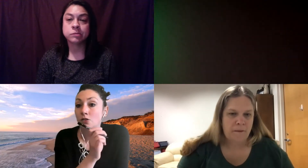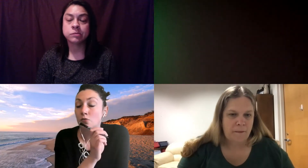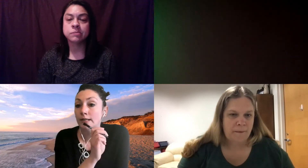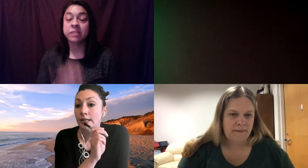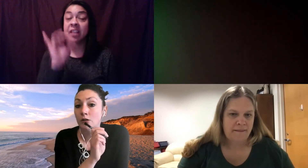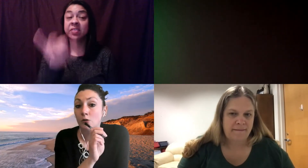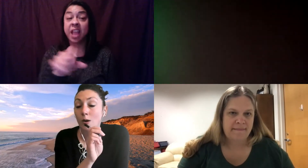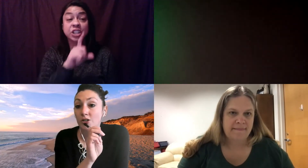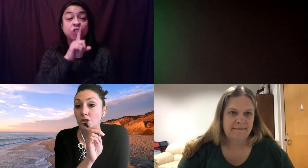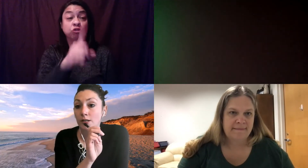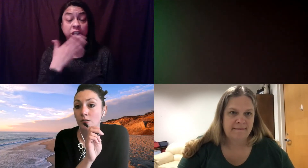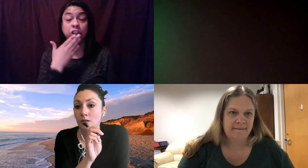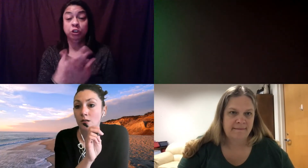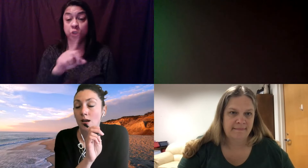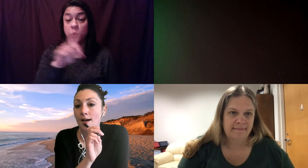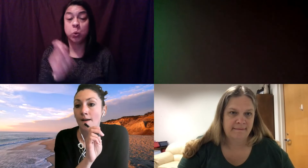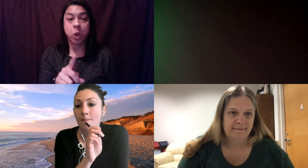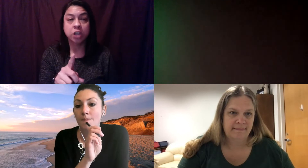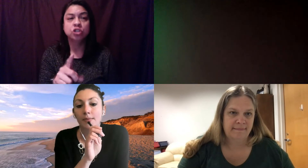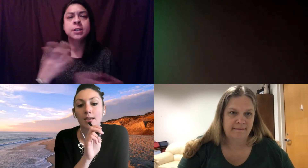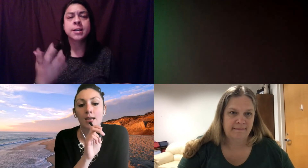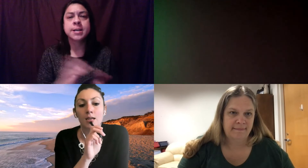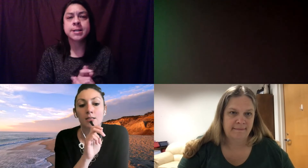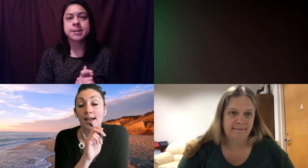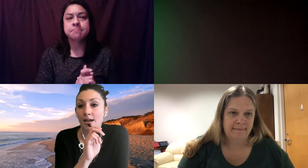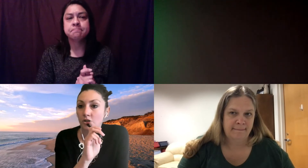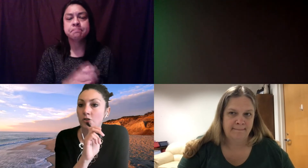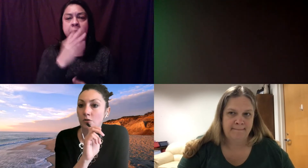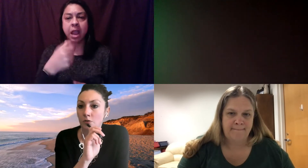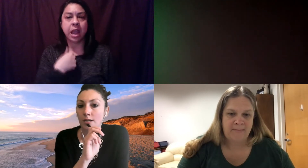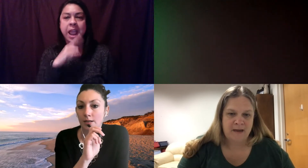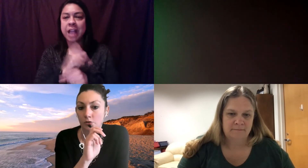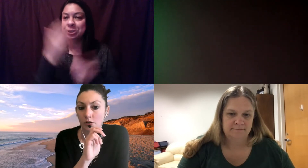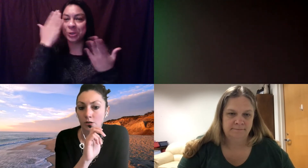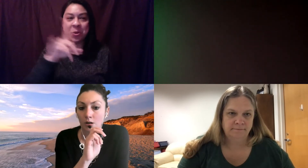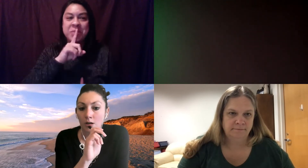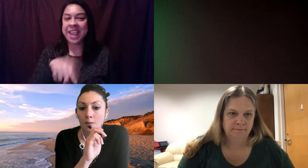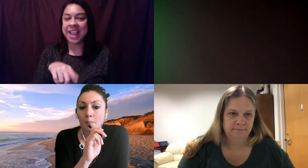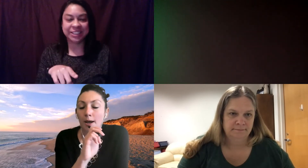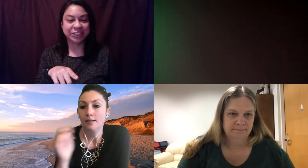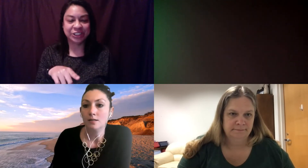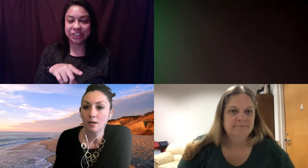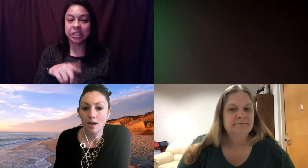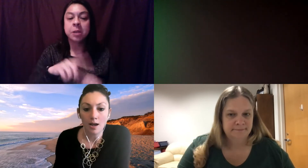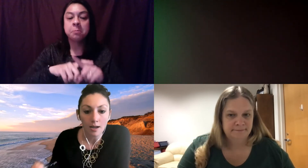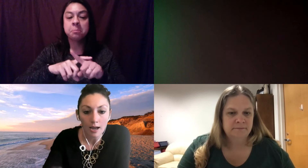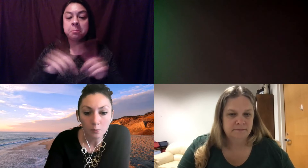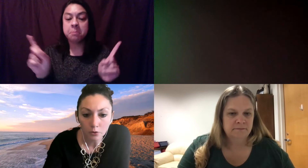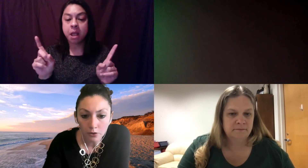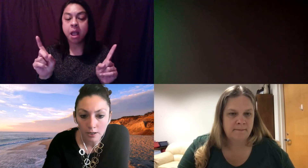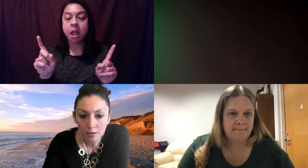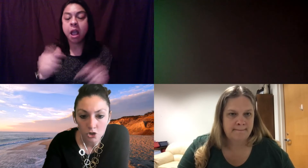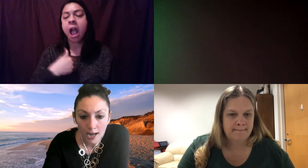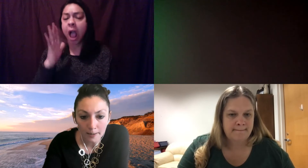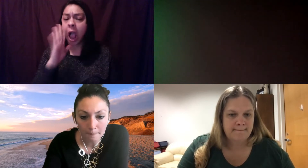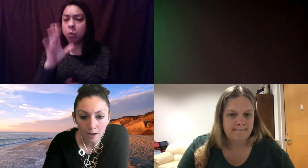That is a really good question. And I actually don't know the answer, but I will